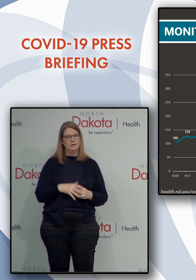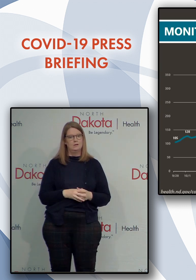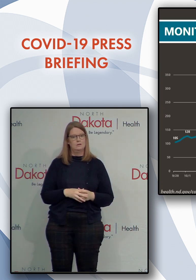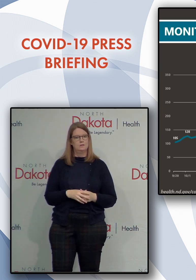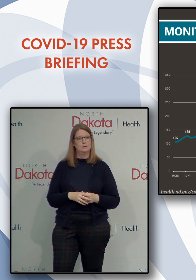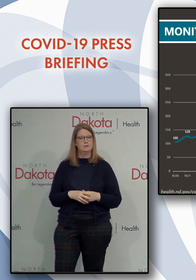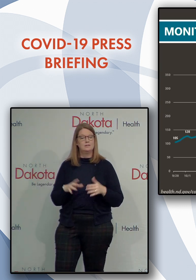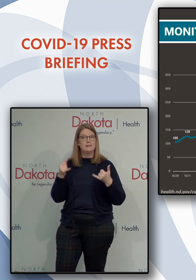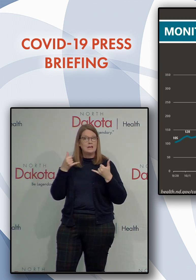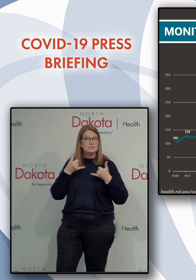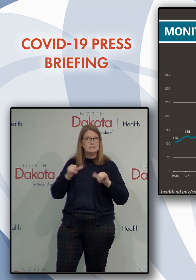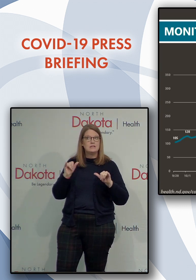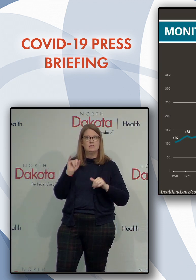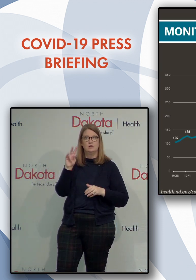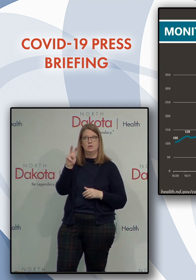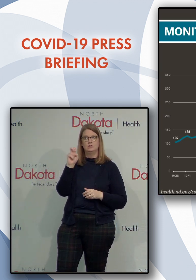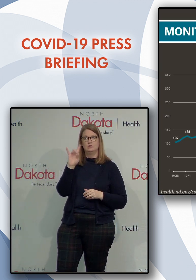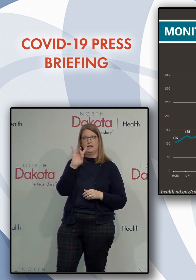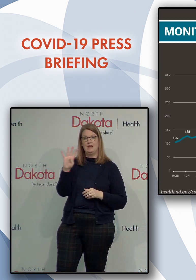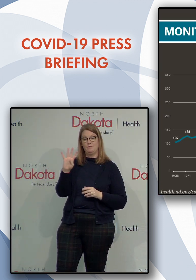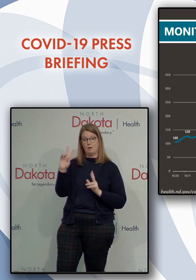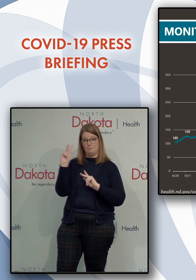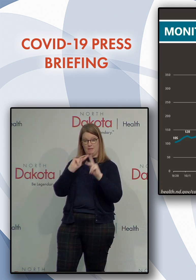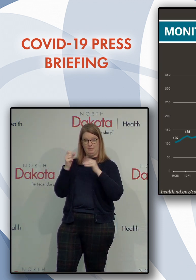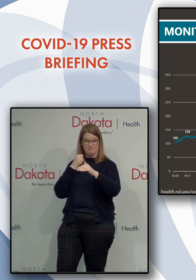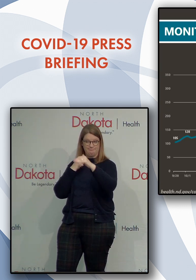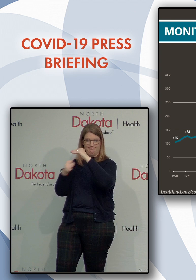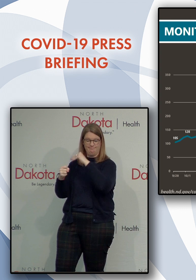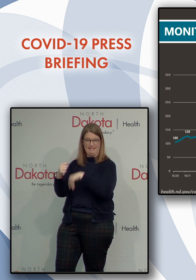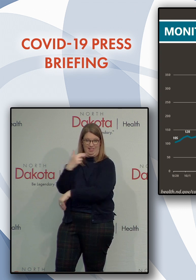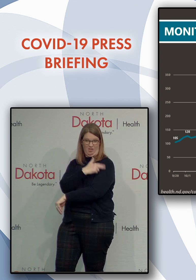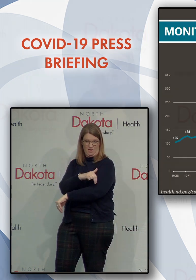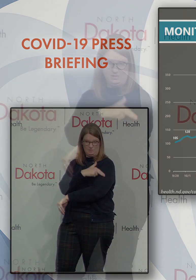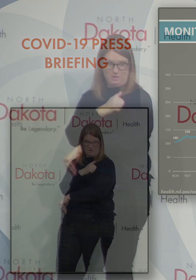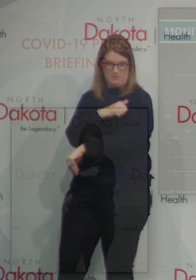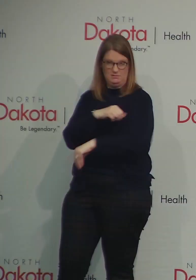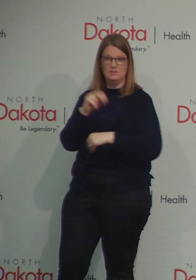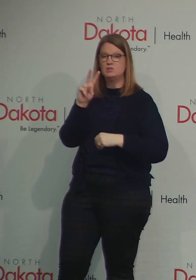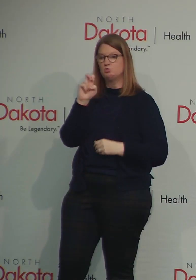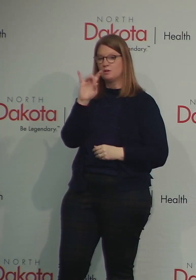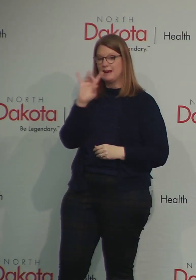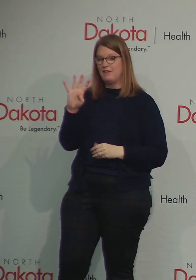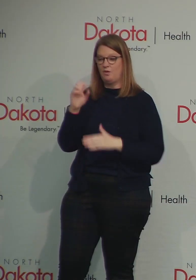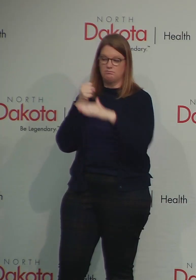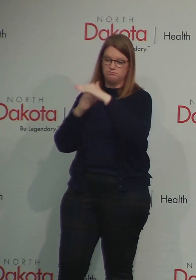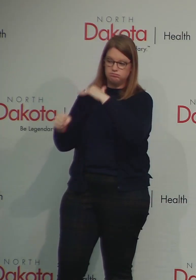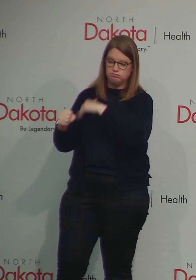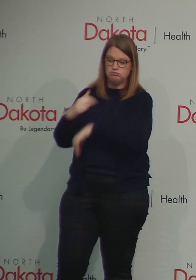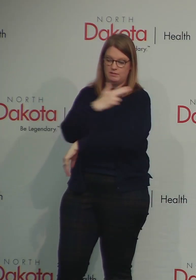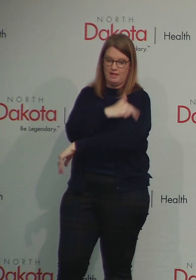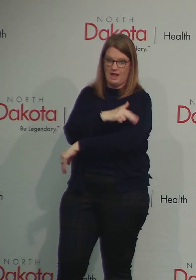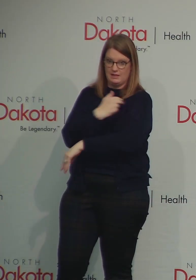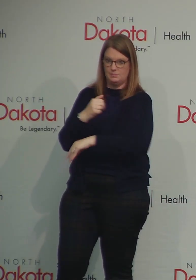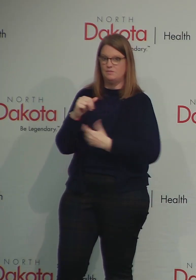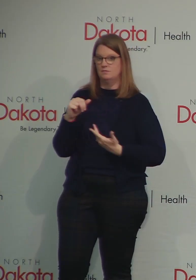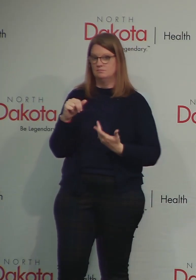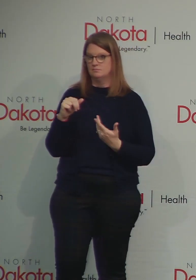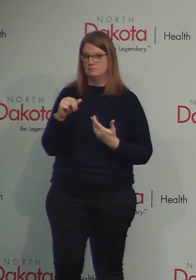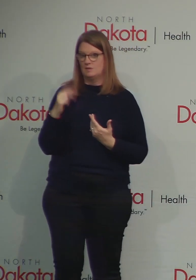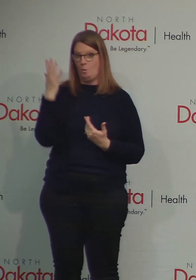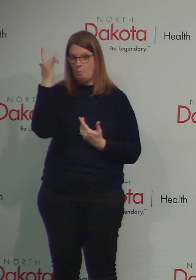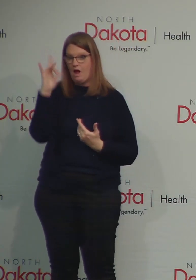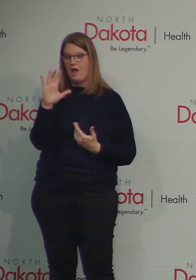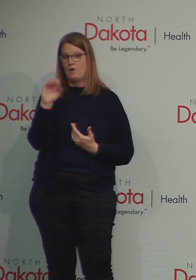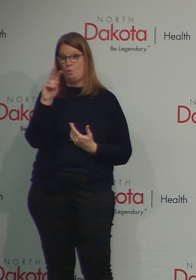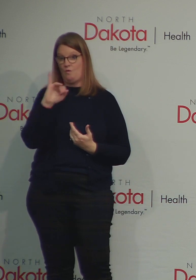still 284 North Dakotans that are hospitalized as of today due to COVID-19. And